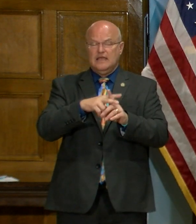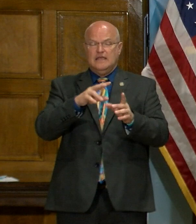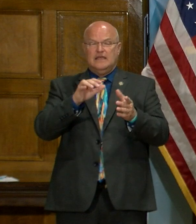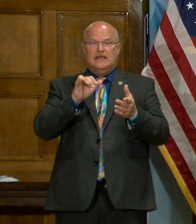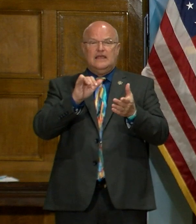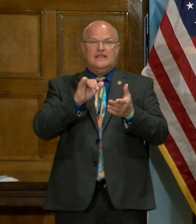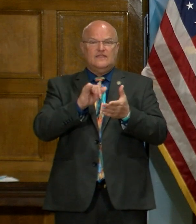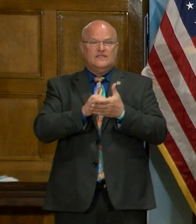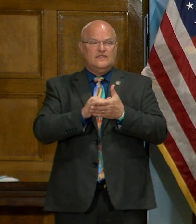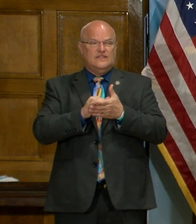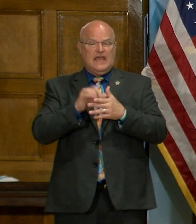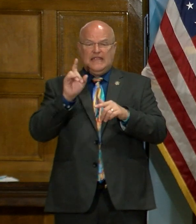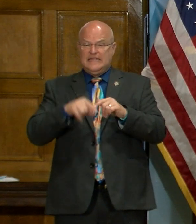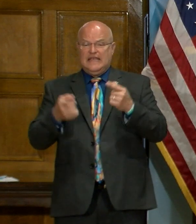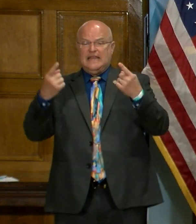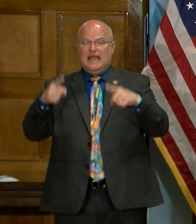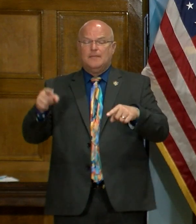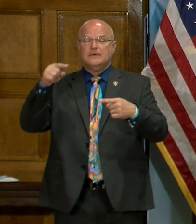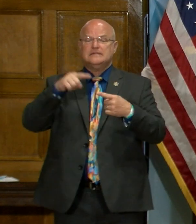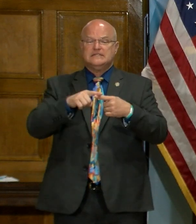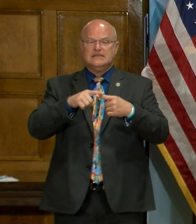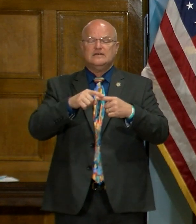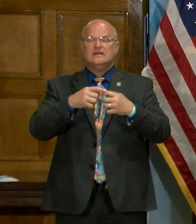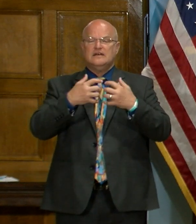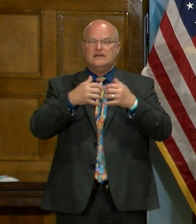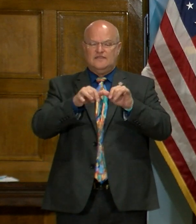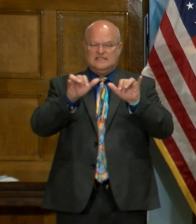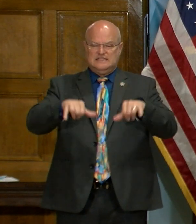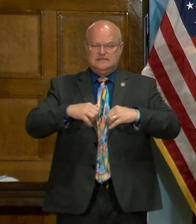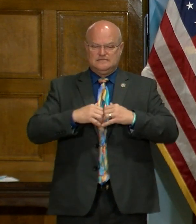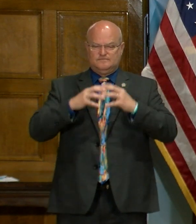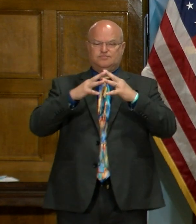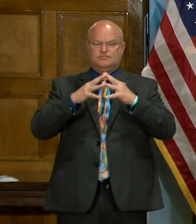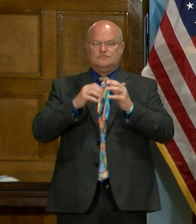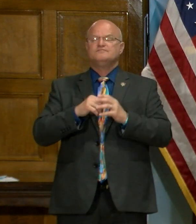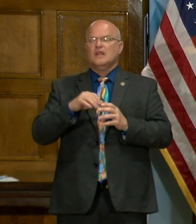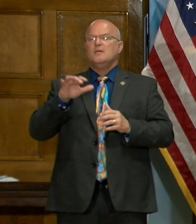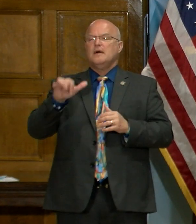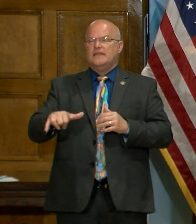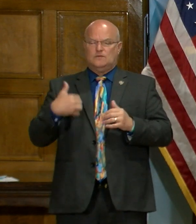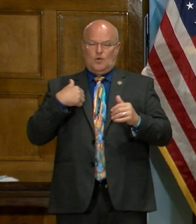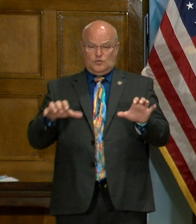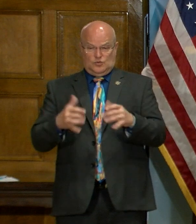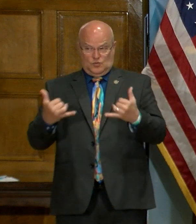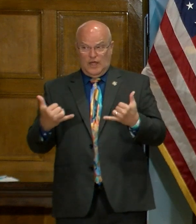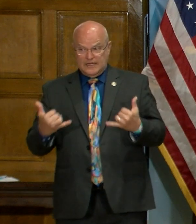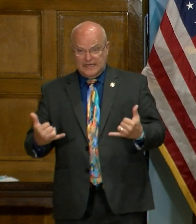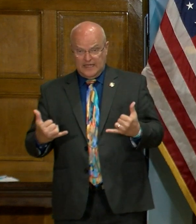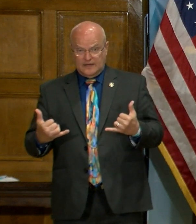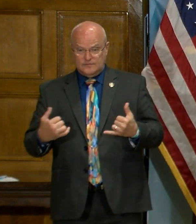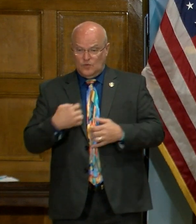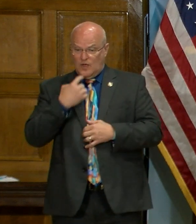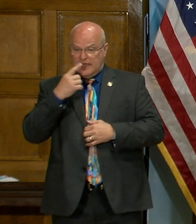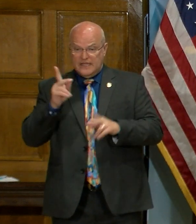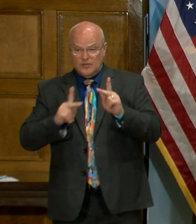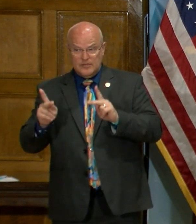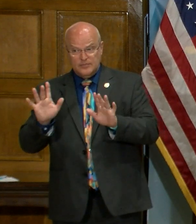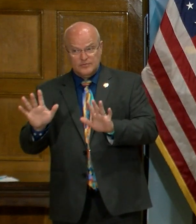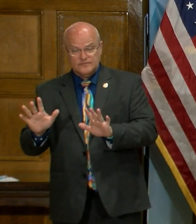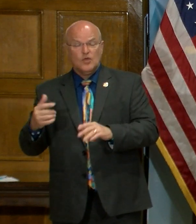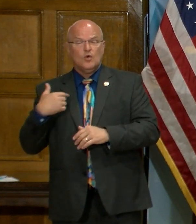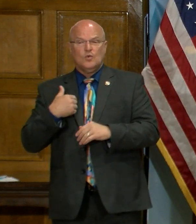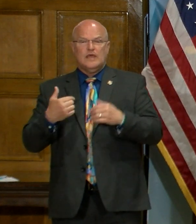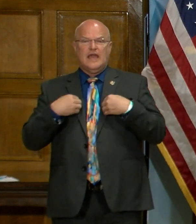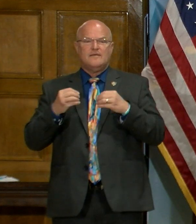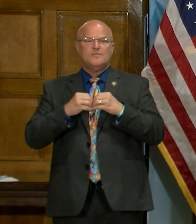that can't happen until we get the system back up. But those are the steps that we're taking. What I tell the applicants is